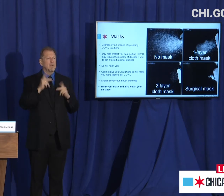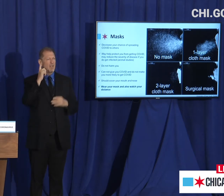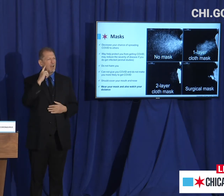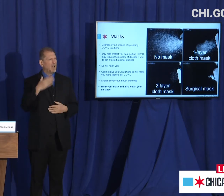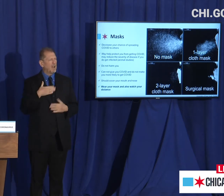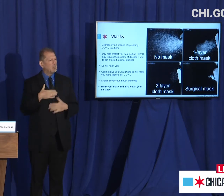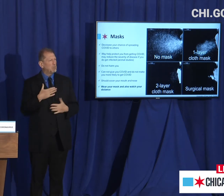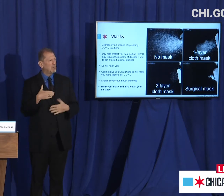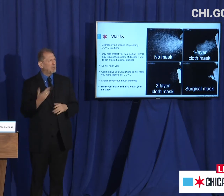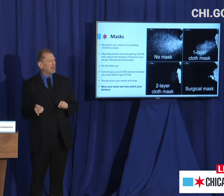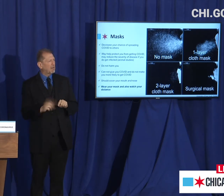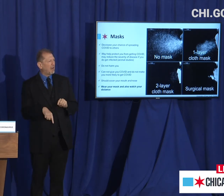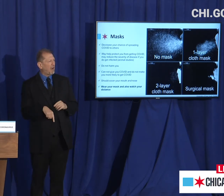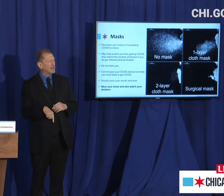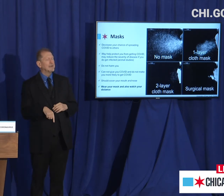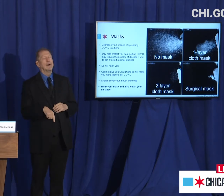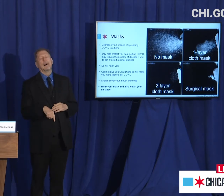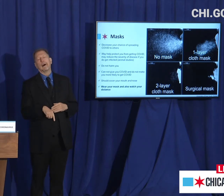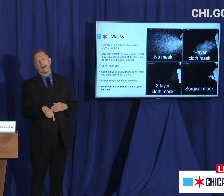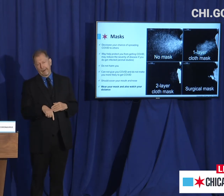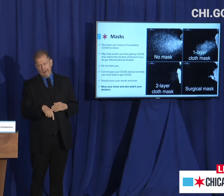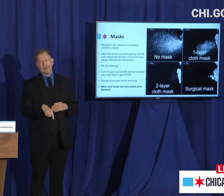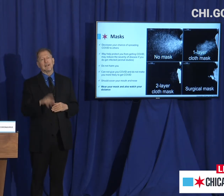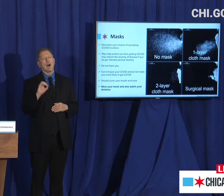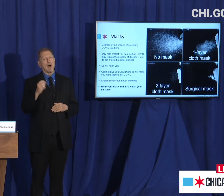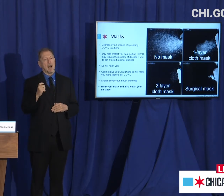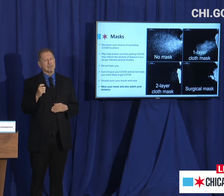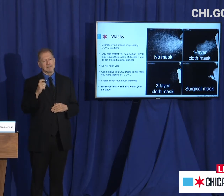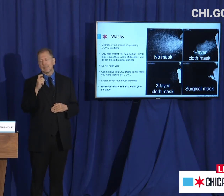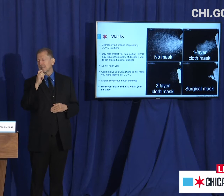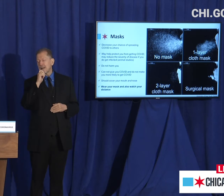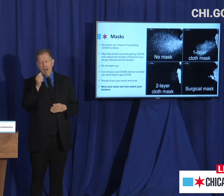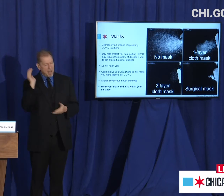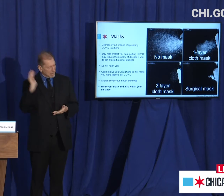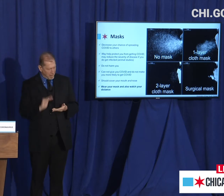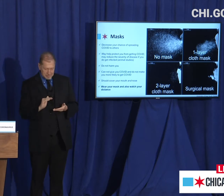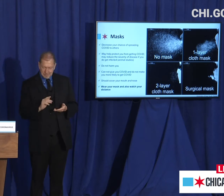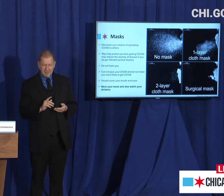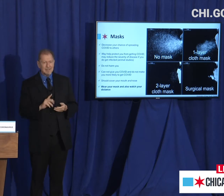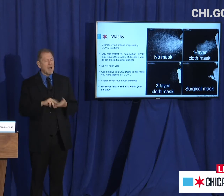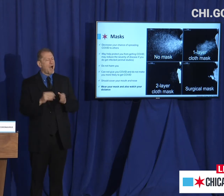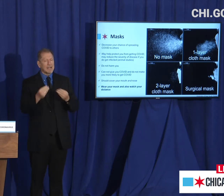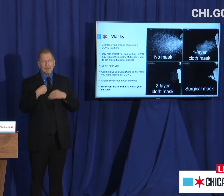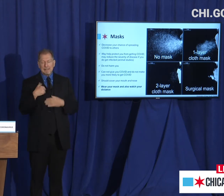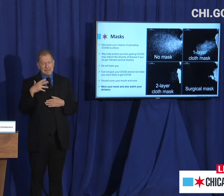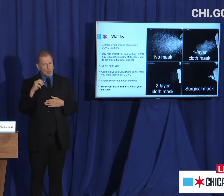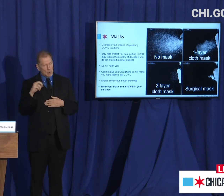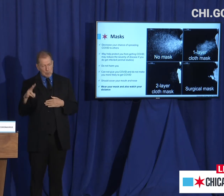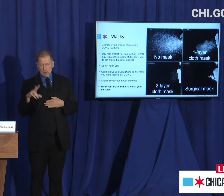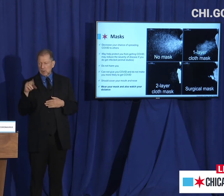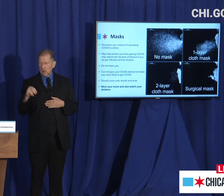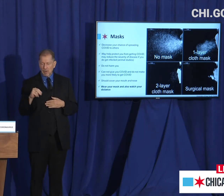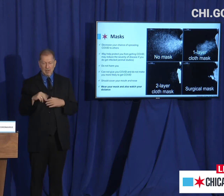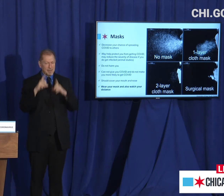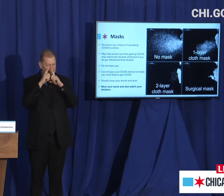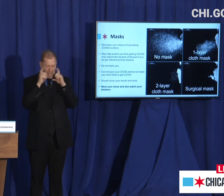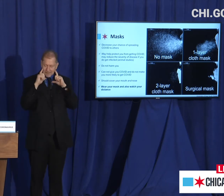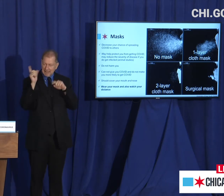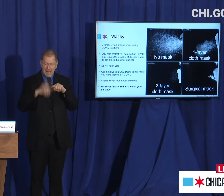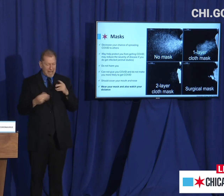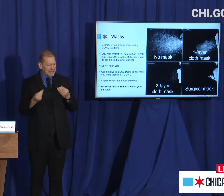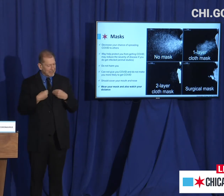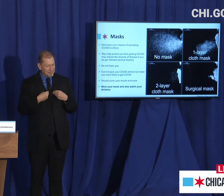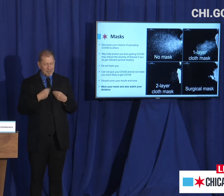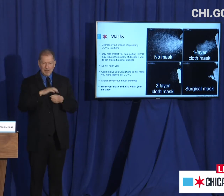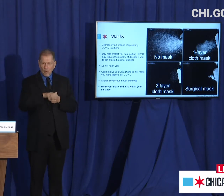level. It does not raise your carbon dioxide level. It cannot give you COVID. It does not make you more likely